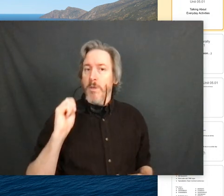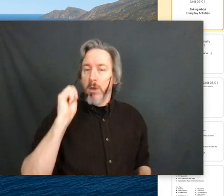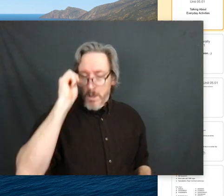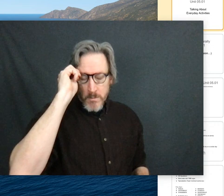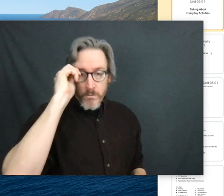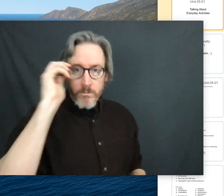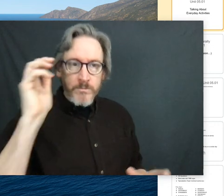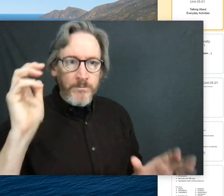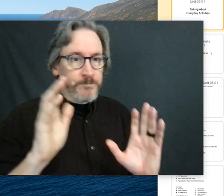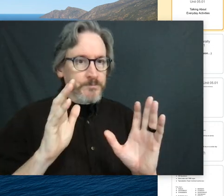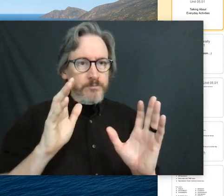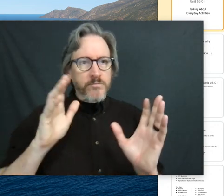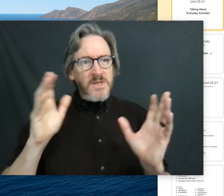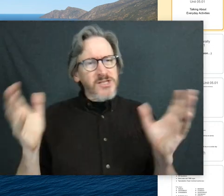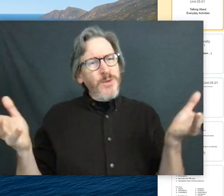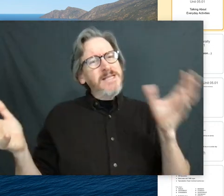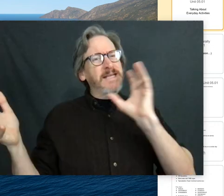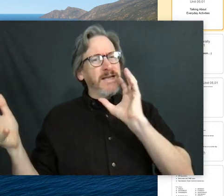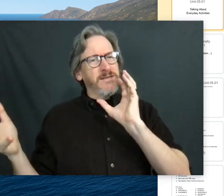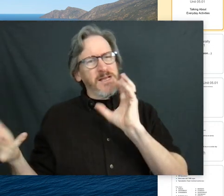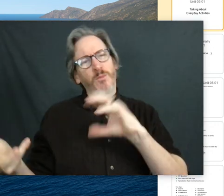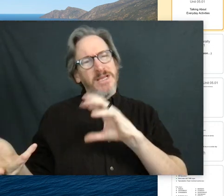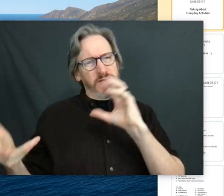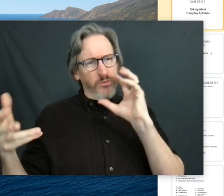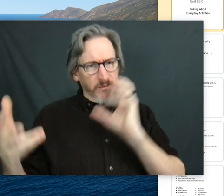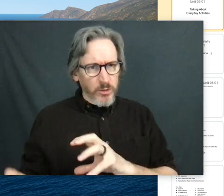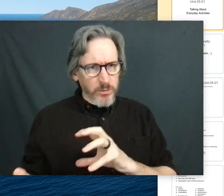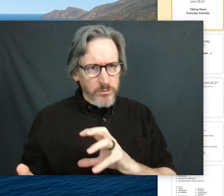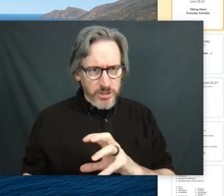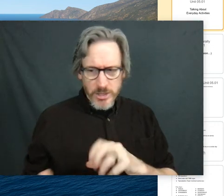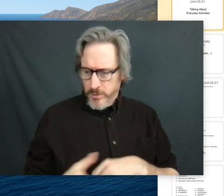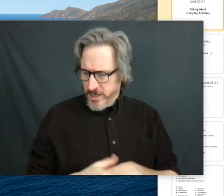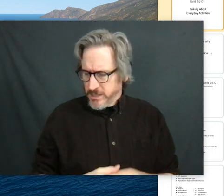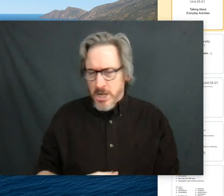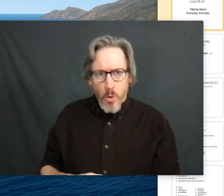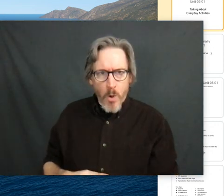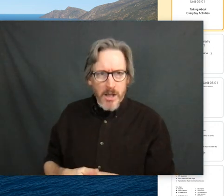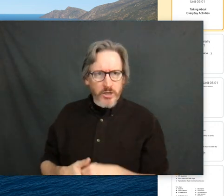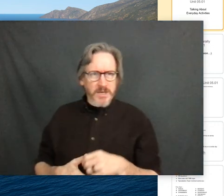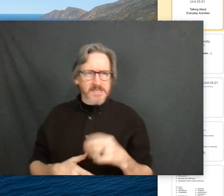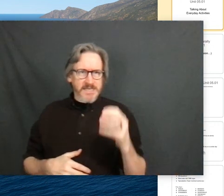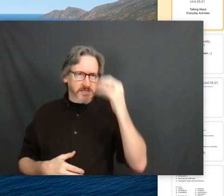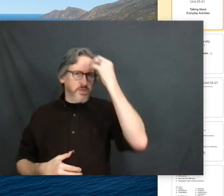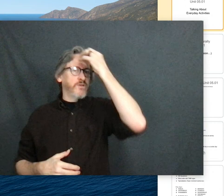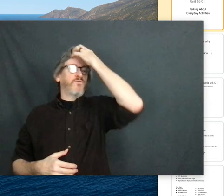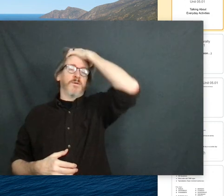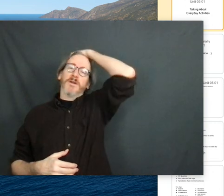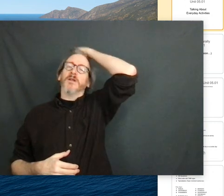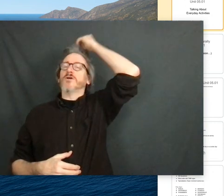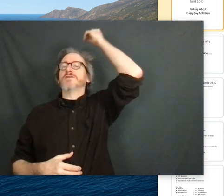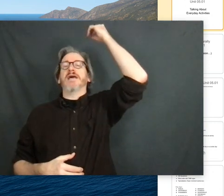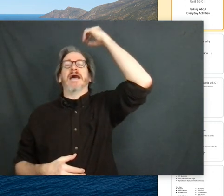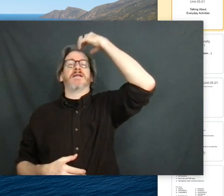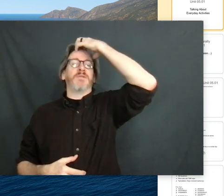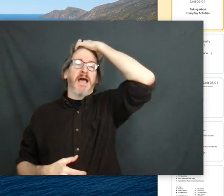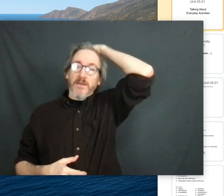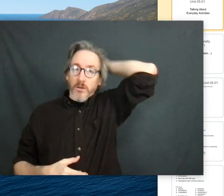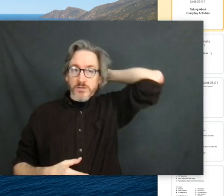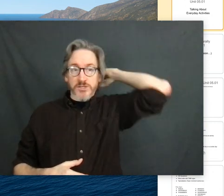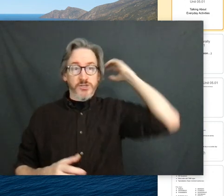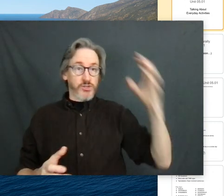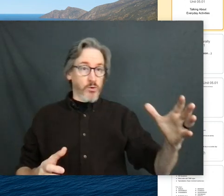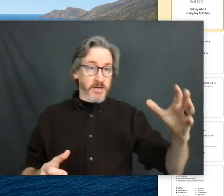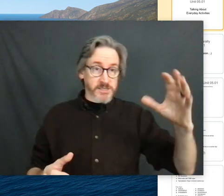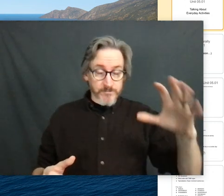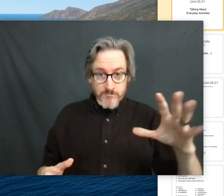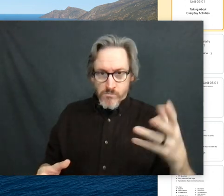4. So it's in some ways the review unit, while Unit 6 goes forward and looks at applying those